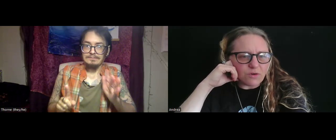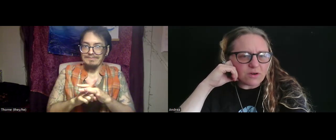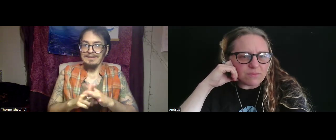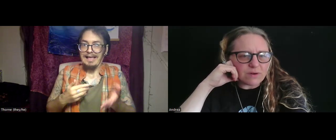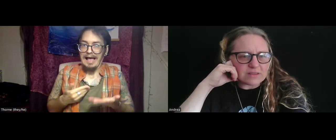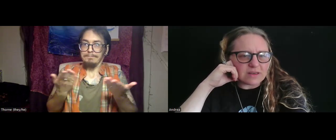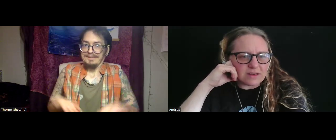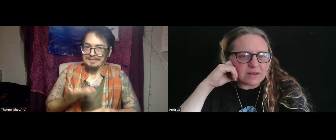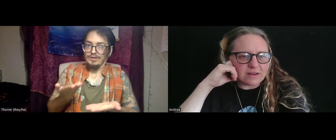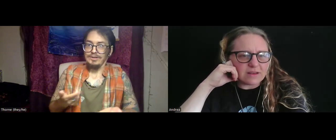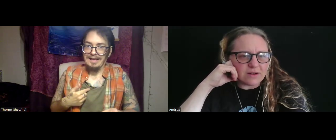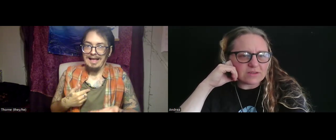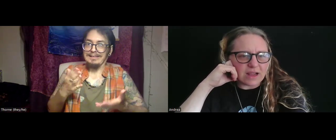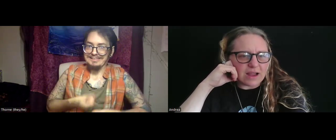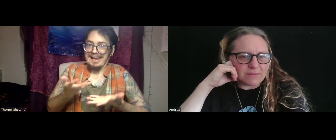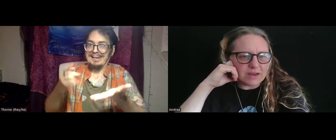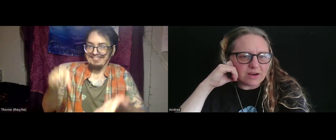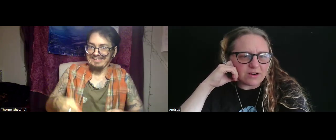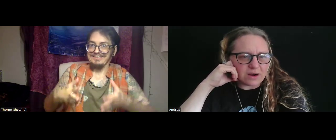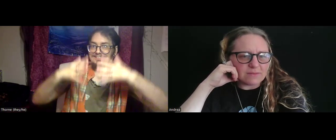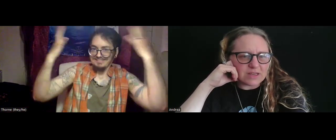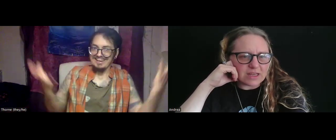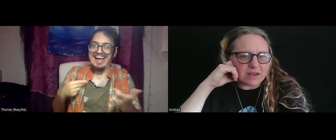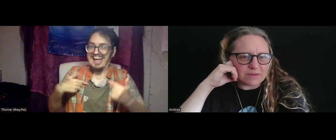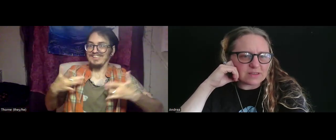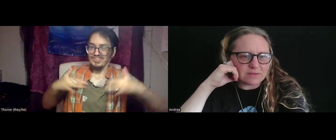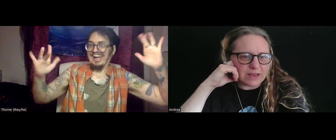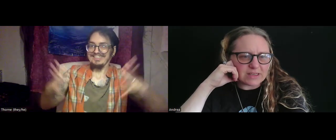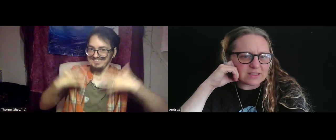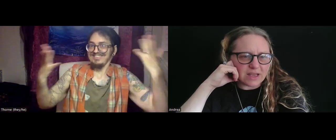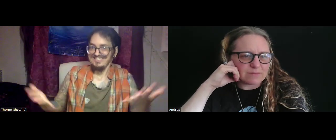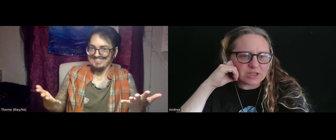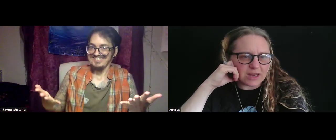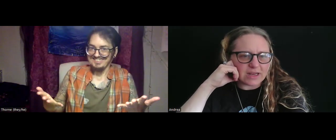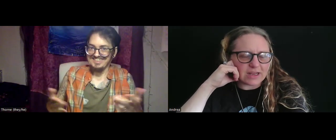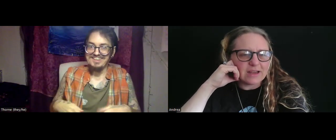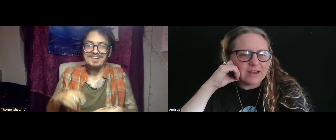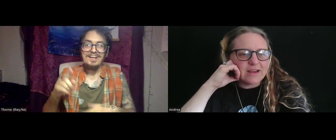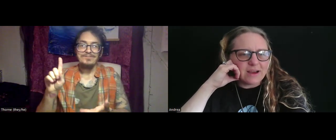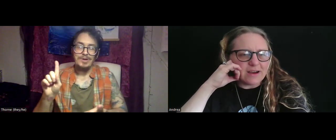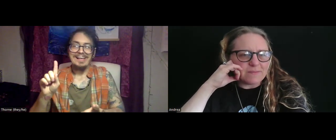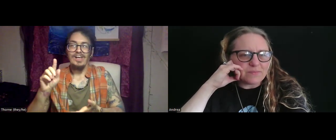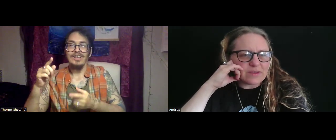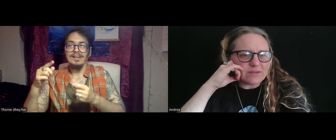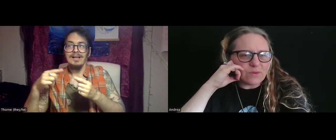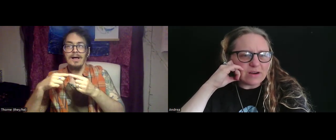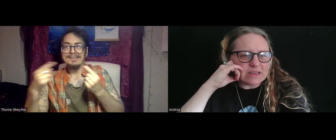more present. It's like I'm here, I'm taking up this space, I'm shining. Um,